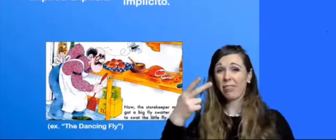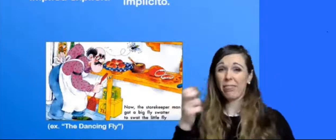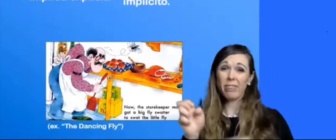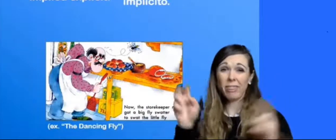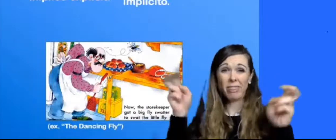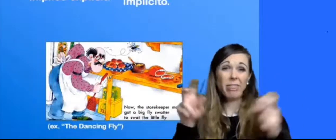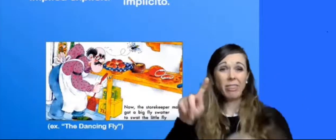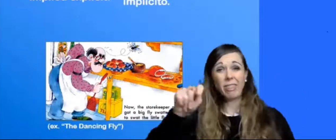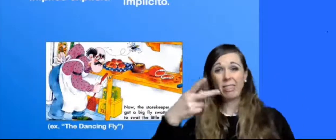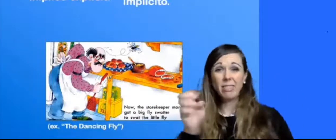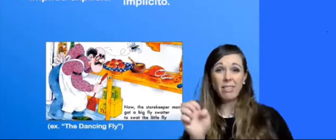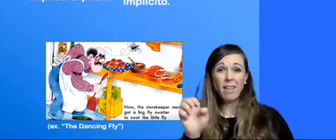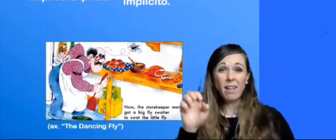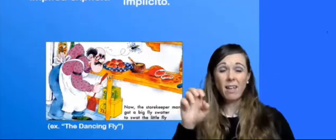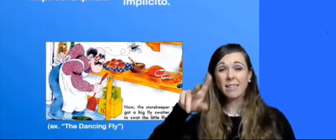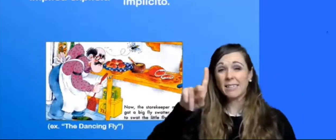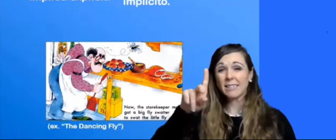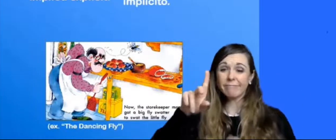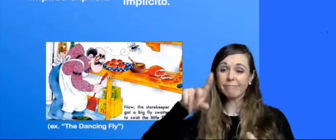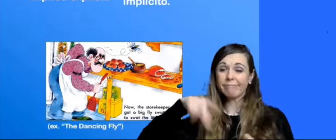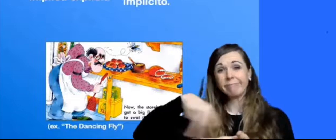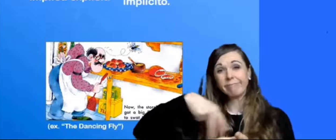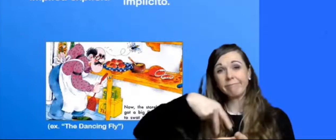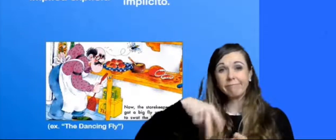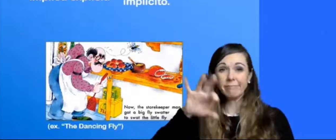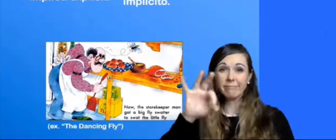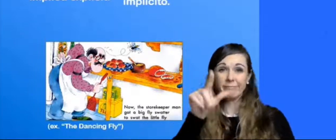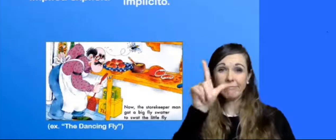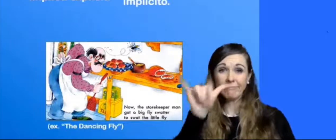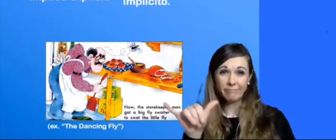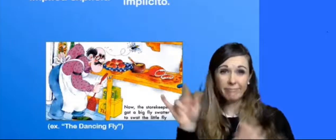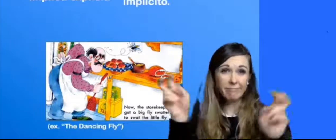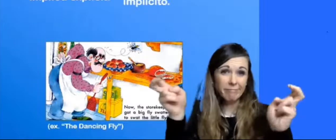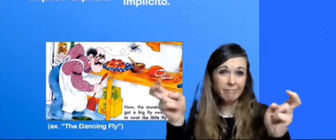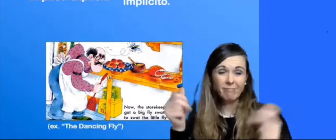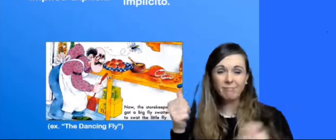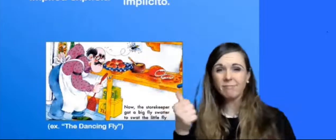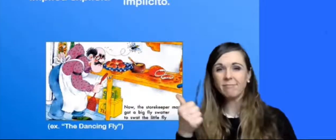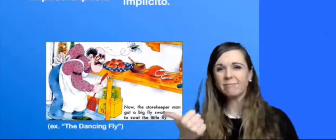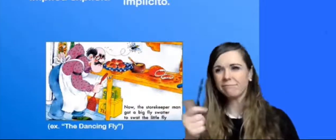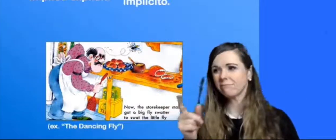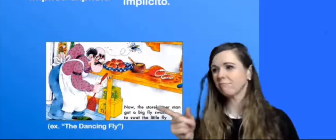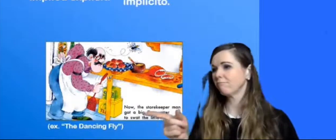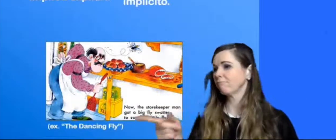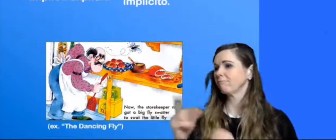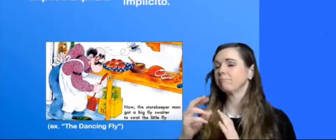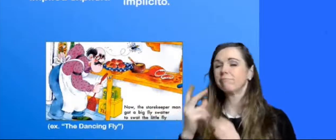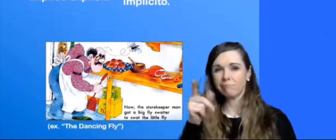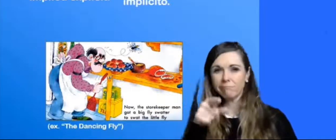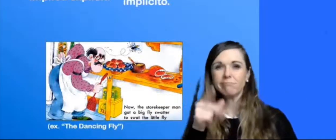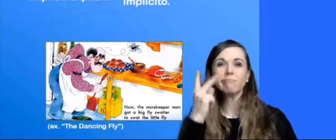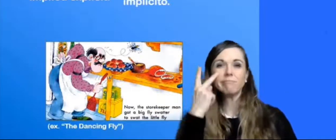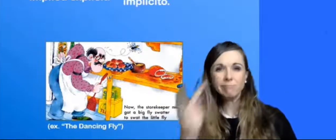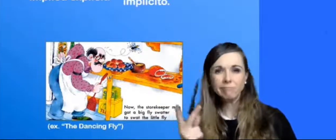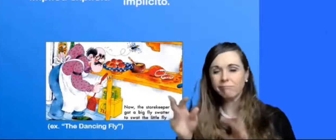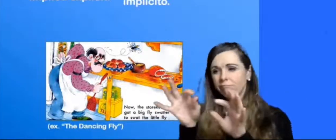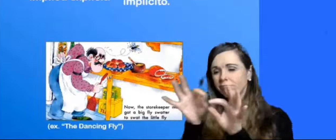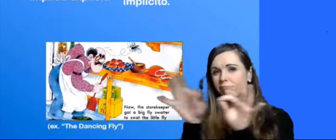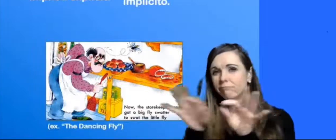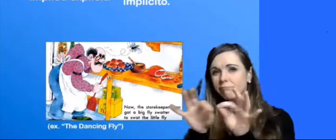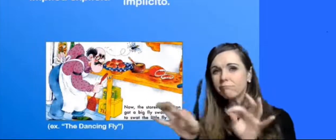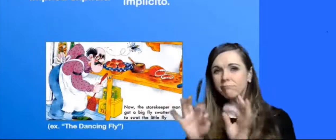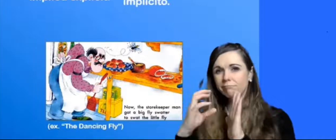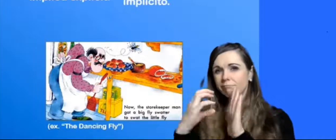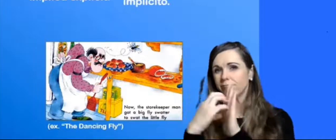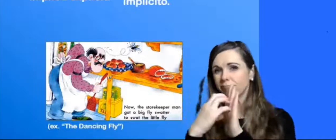that clear to our children who are reading the story. So this picture right here is from a book called The Dancing Fly.